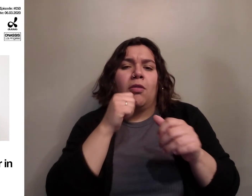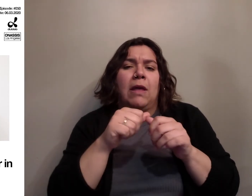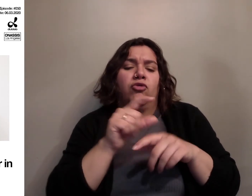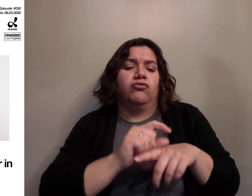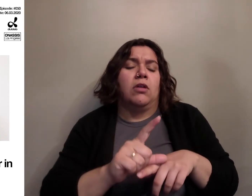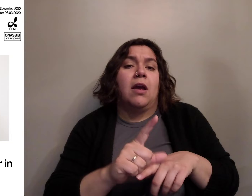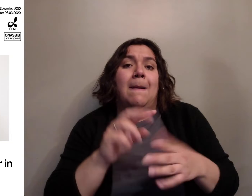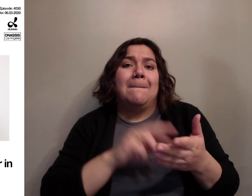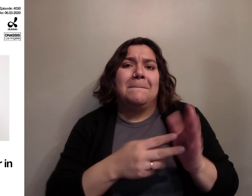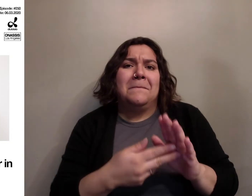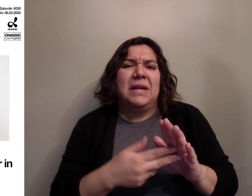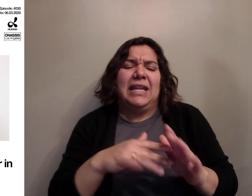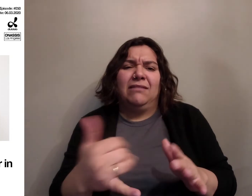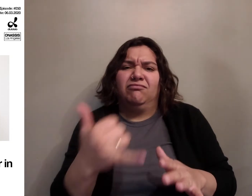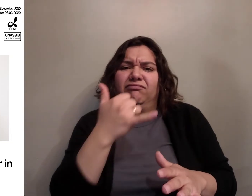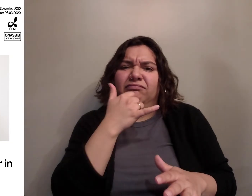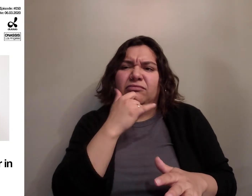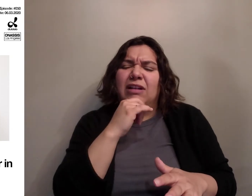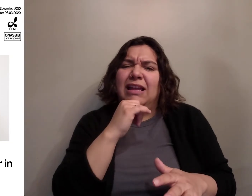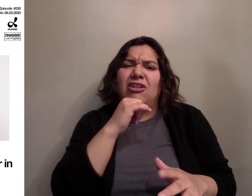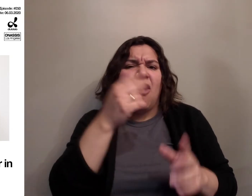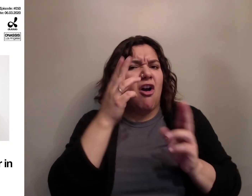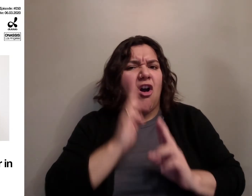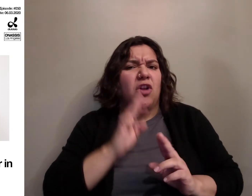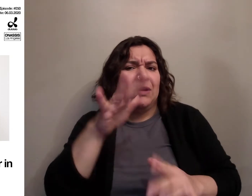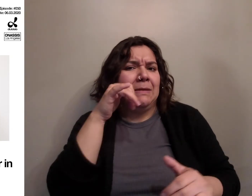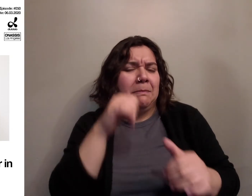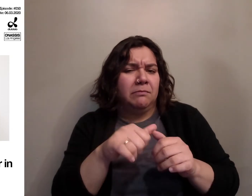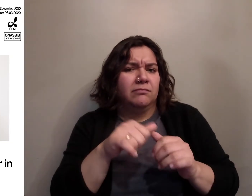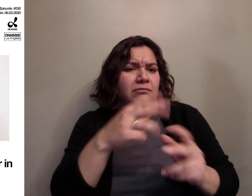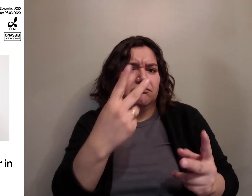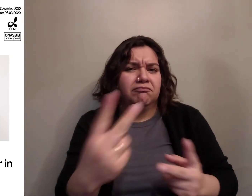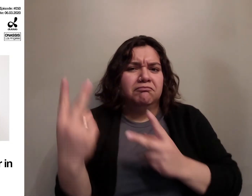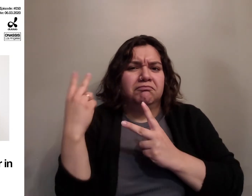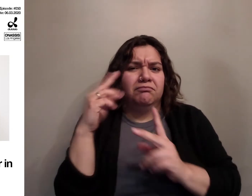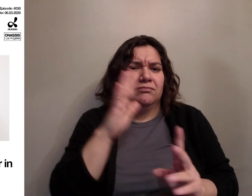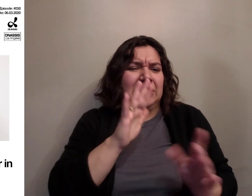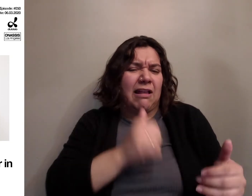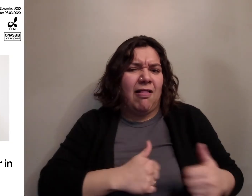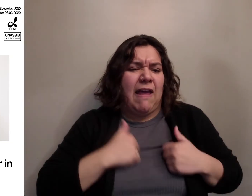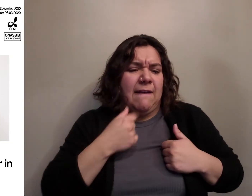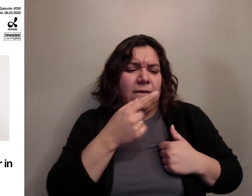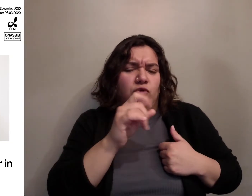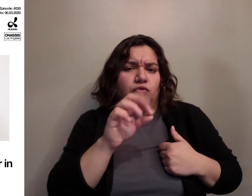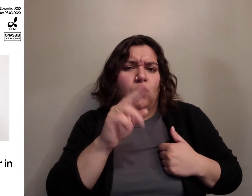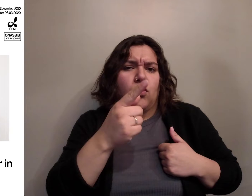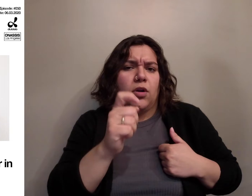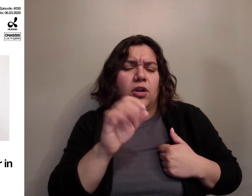thugs, all in caps, dishonoring the memory of George Floyd.